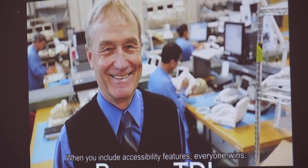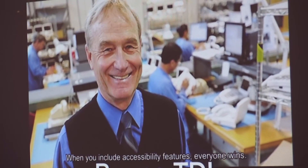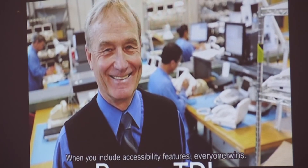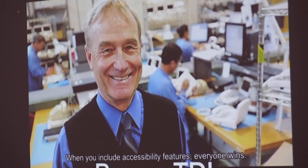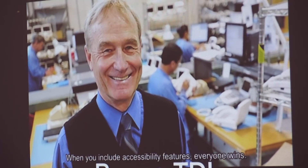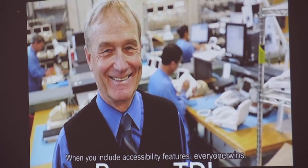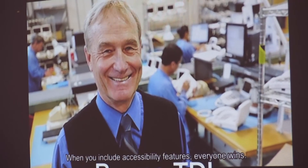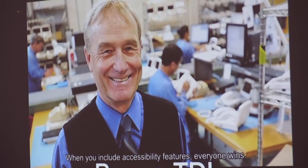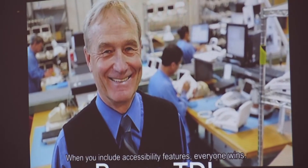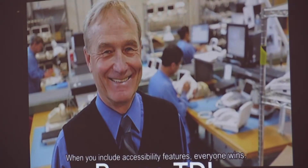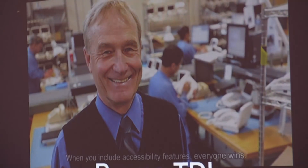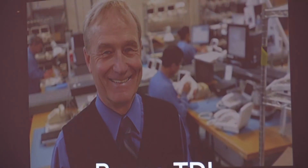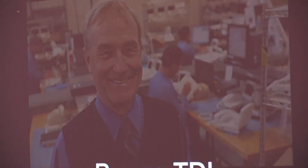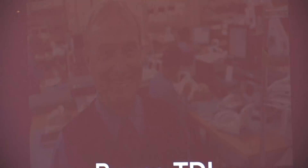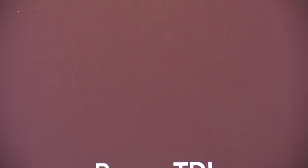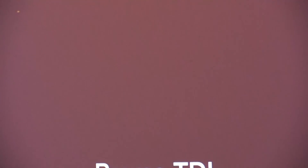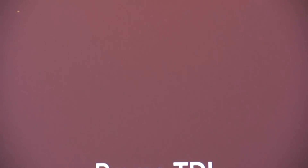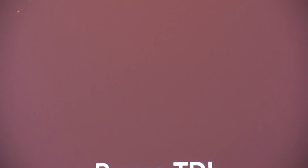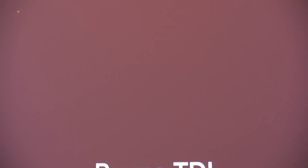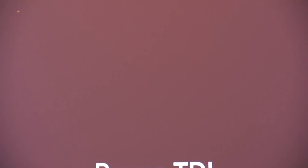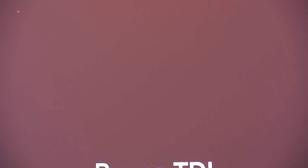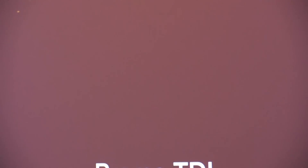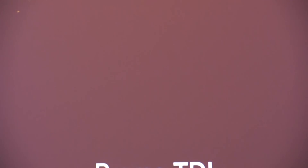features, everyone wins.